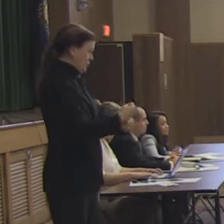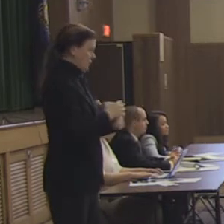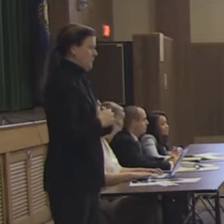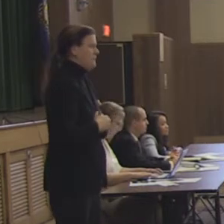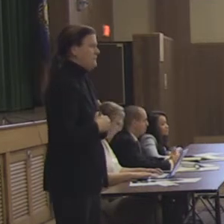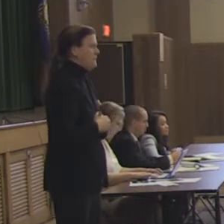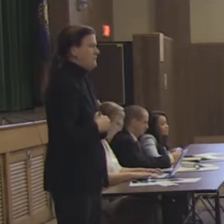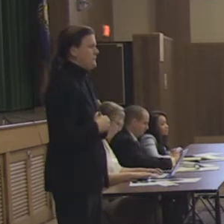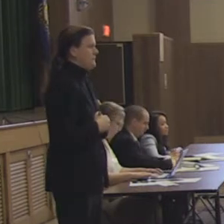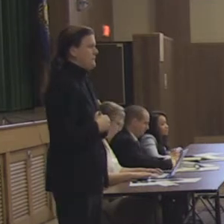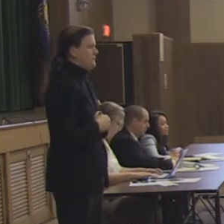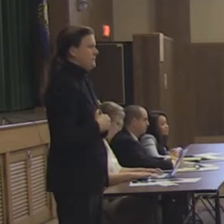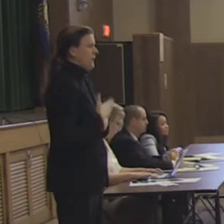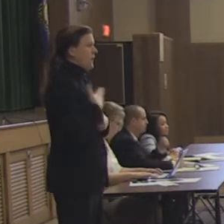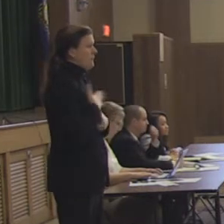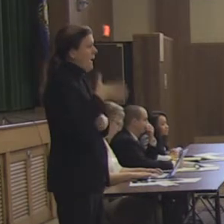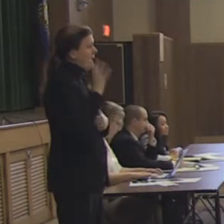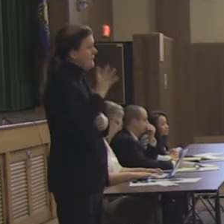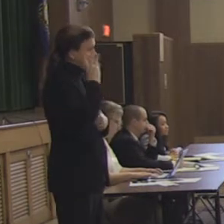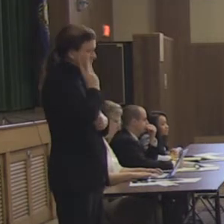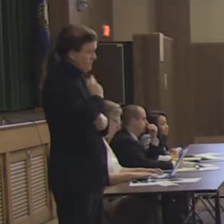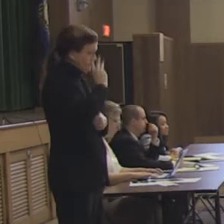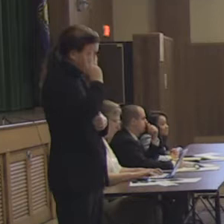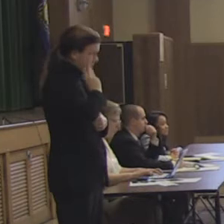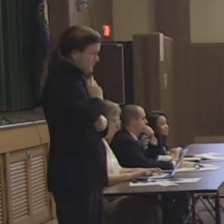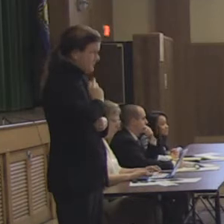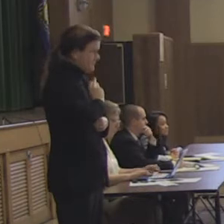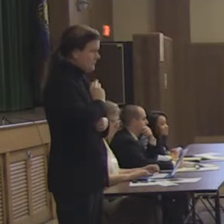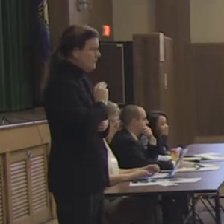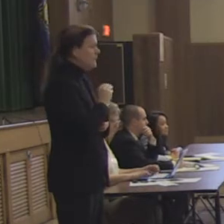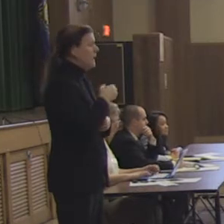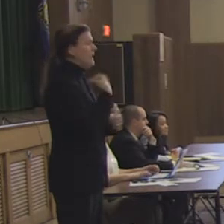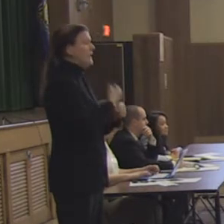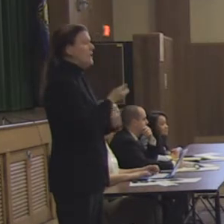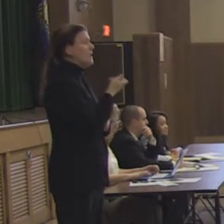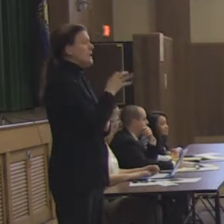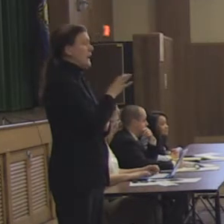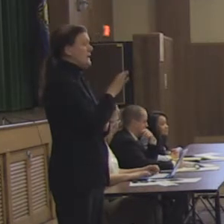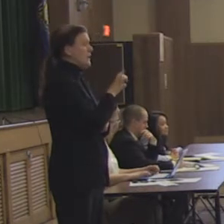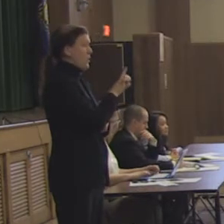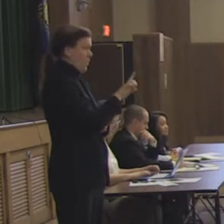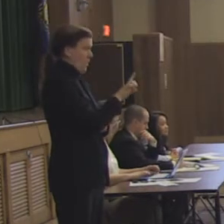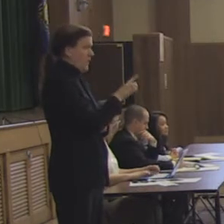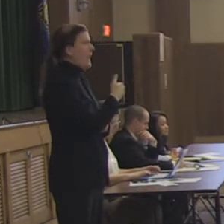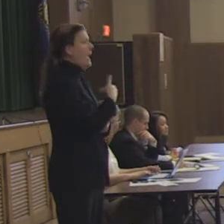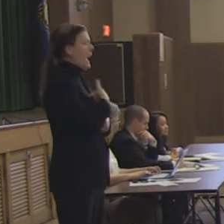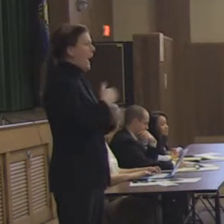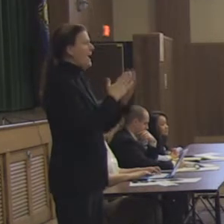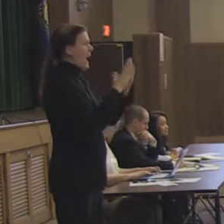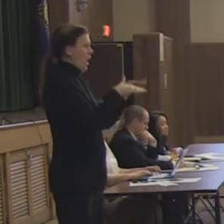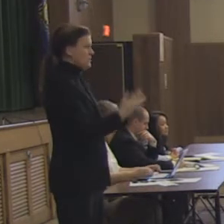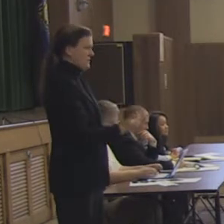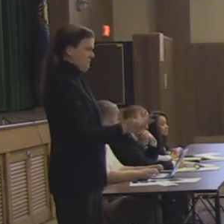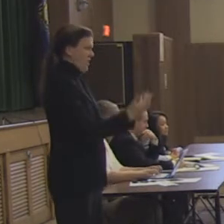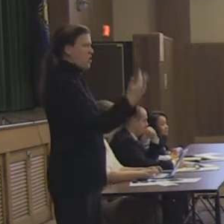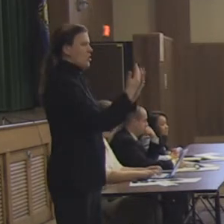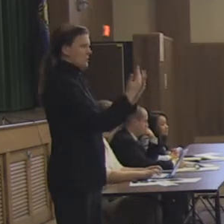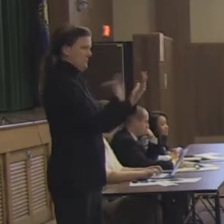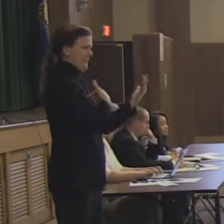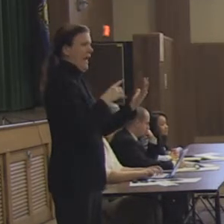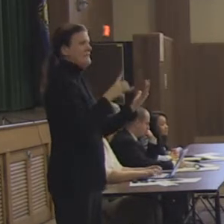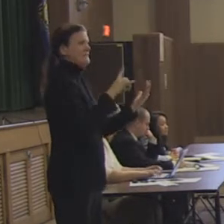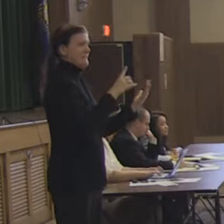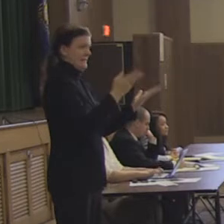brief thing about my past. In 1991, I committed an arson here in